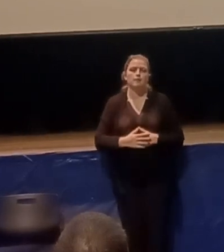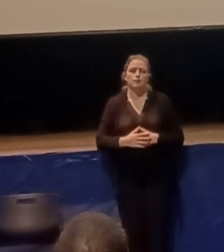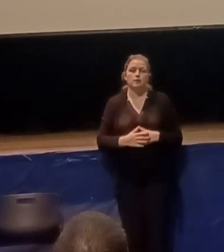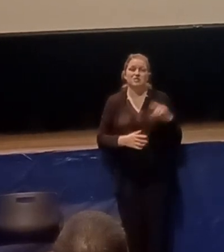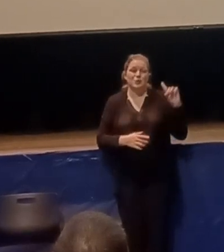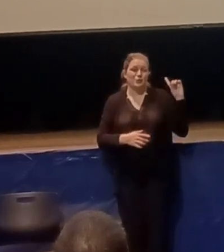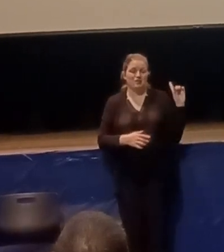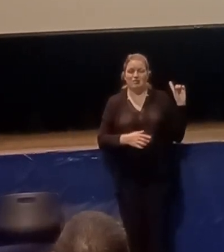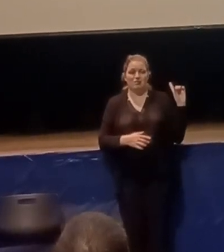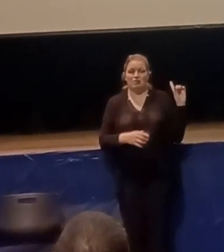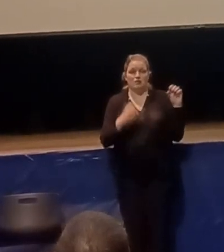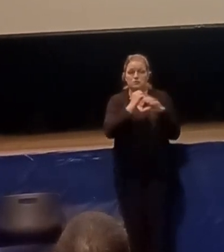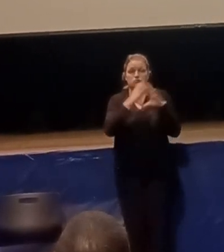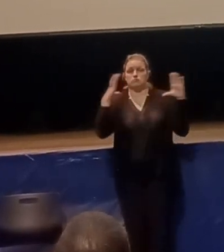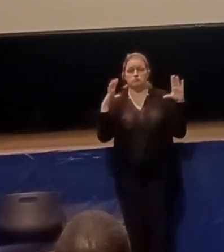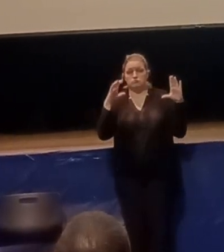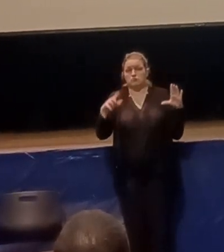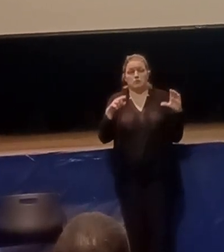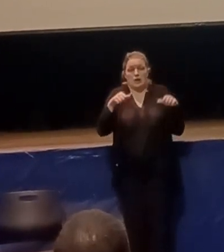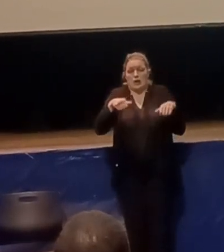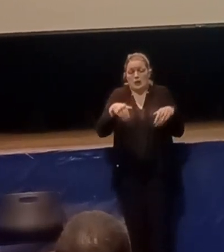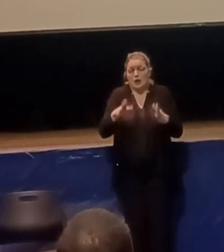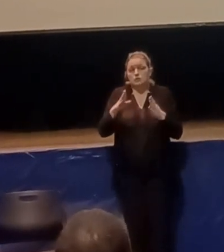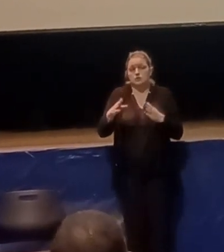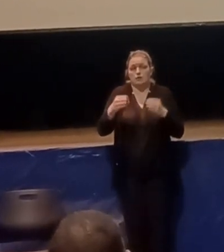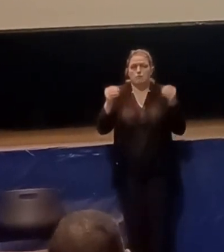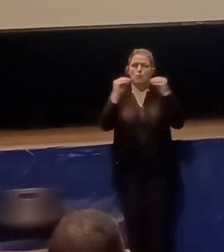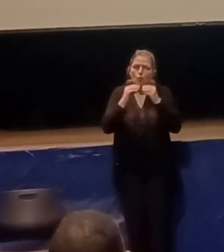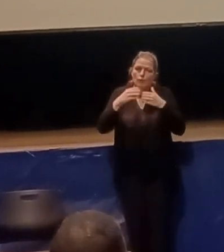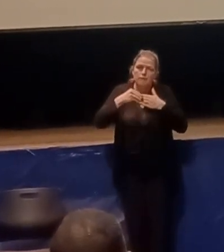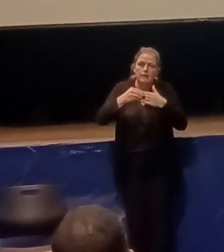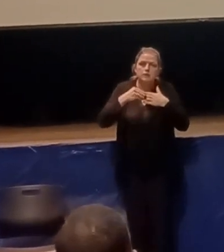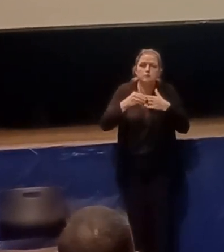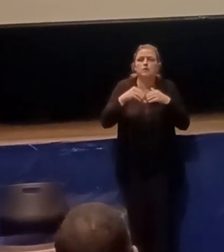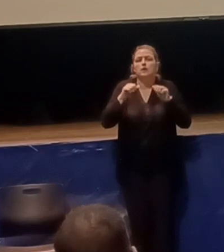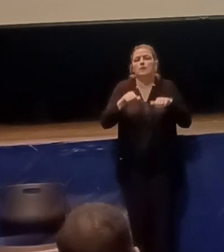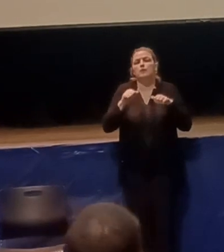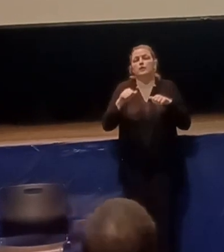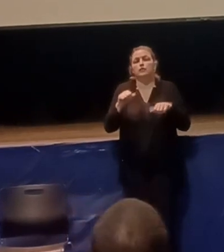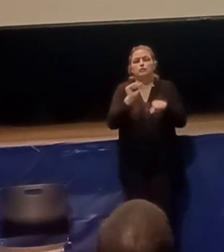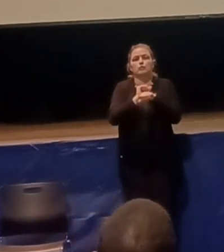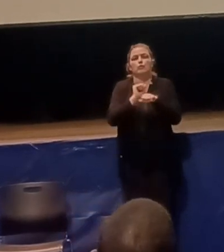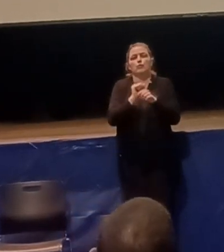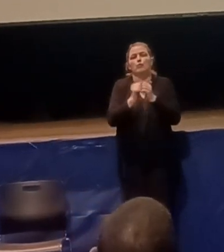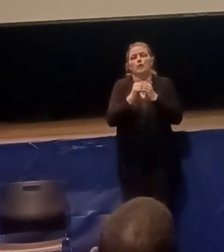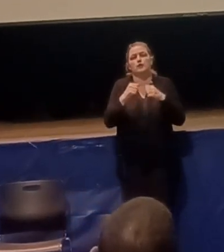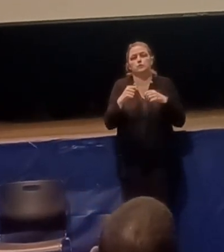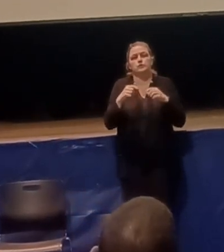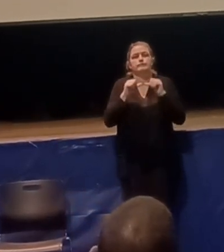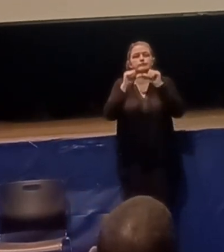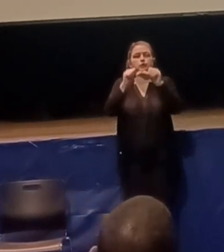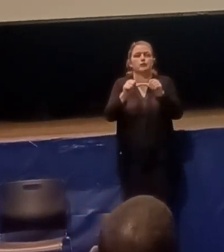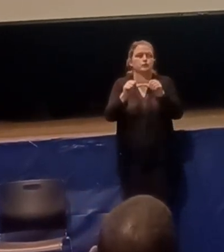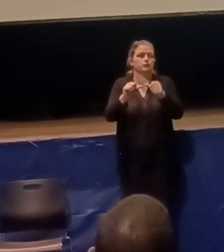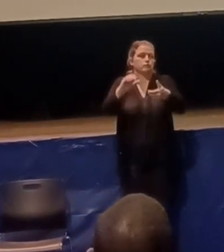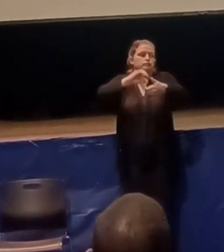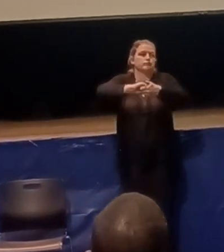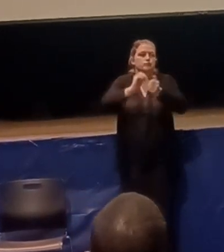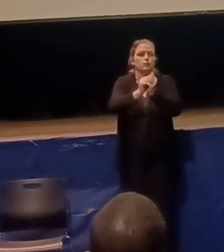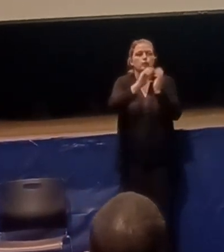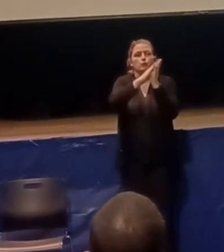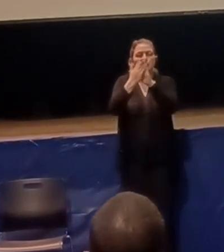this 8-acre configuration gives us quite a bit more flexibility and for us to work with as we work with the community to figure out what this